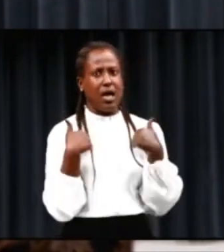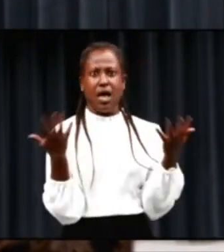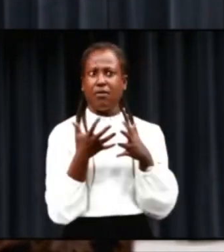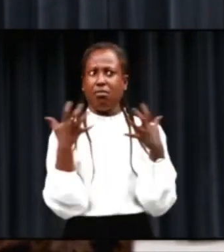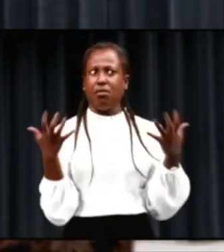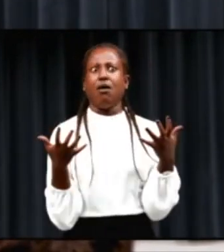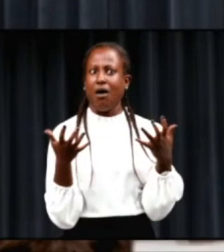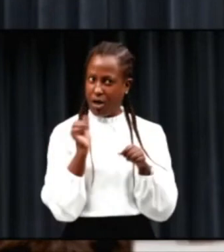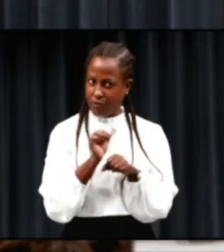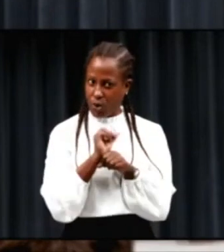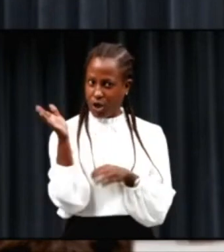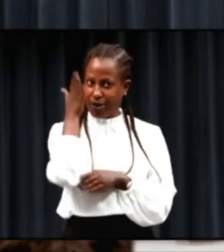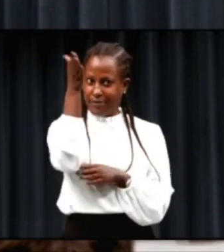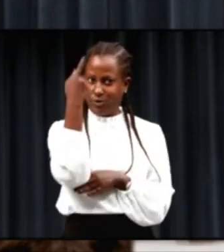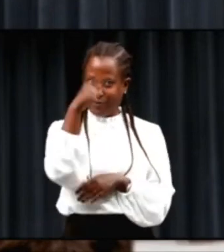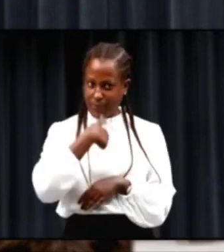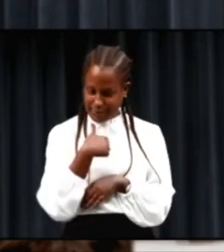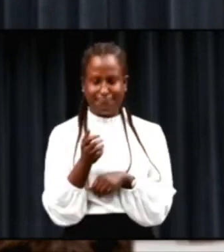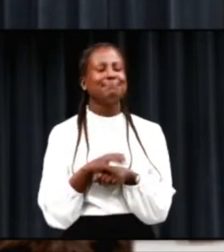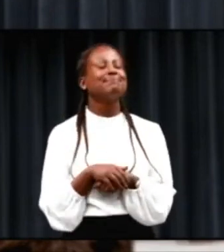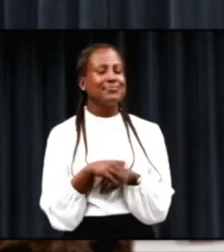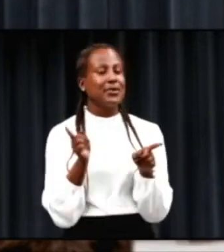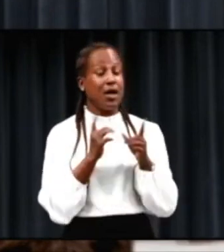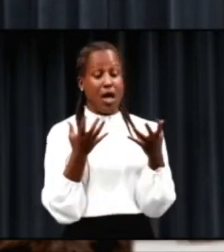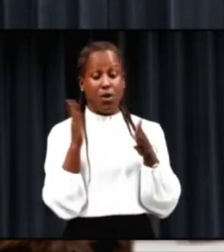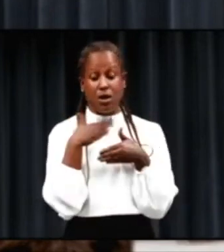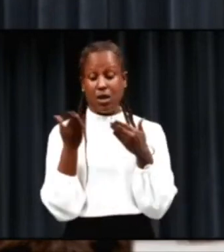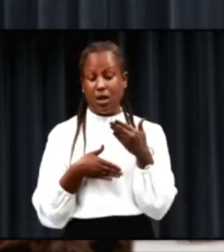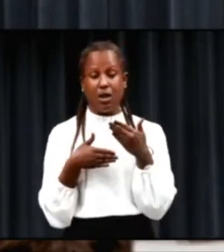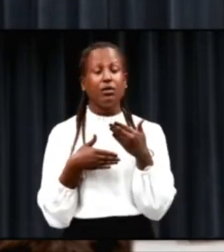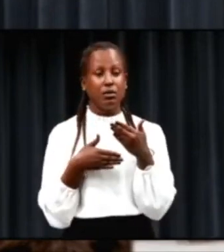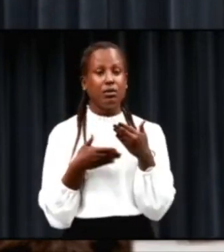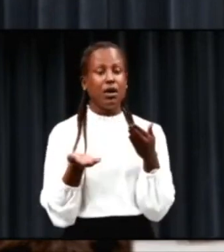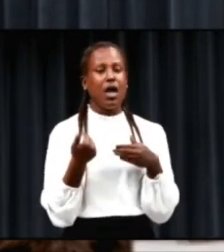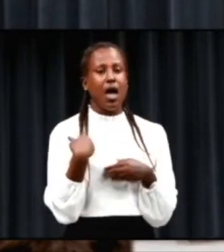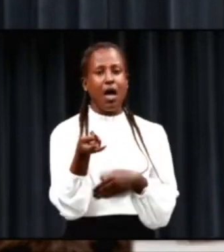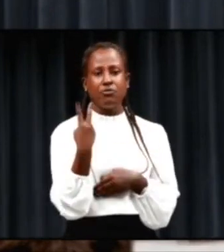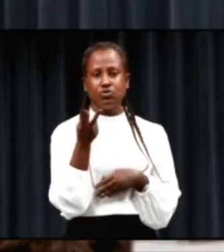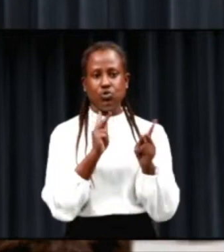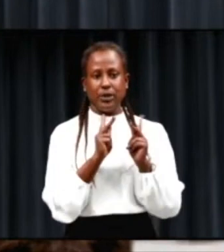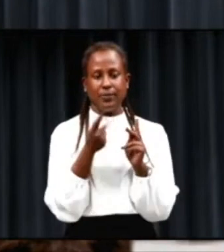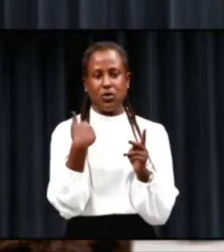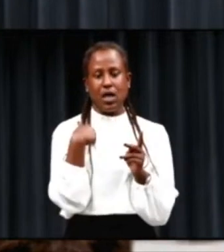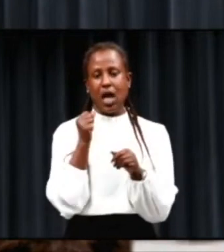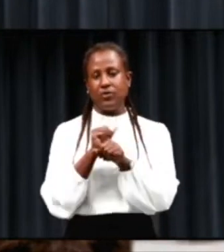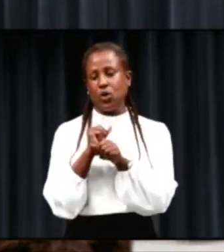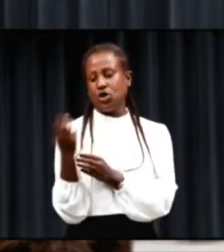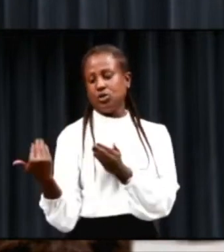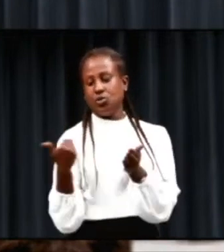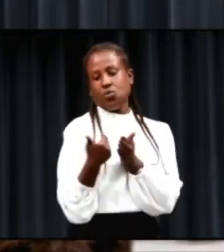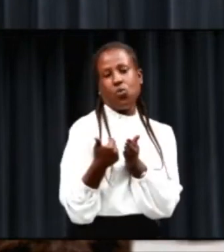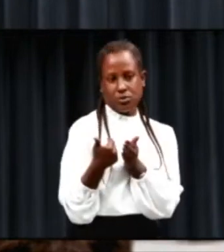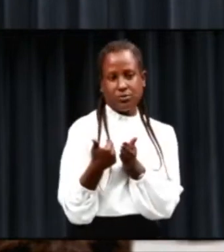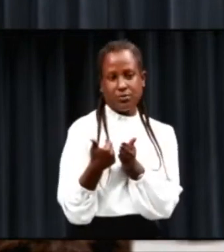of me. And the one thing I want to end with is there's two people here who I've worked with quite closely,